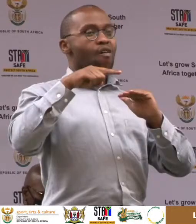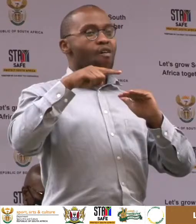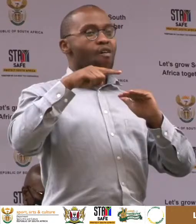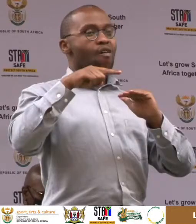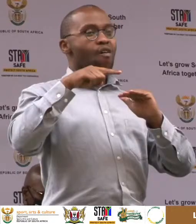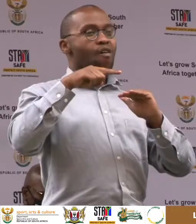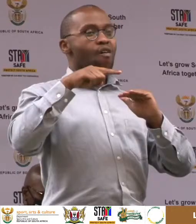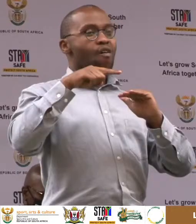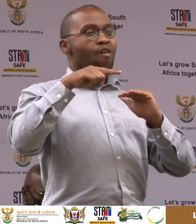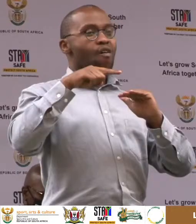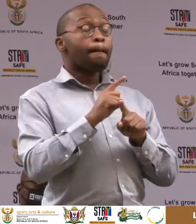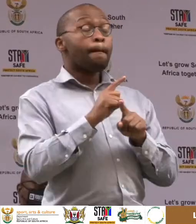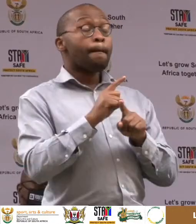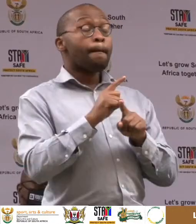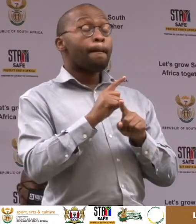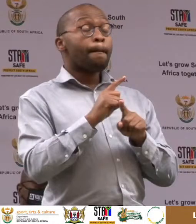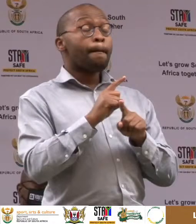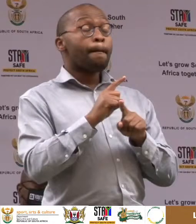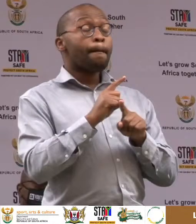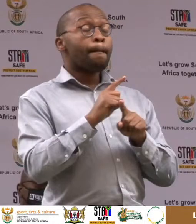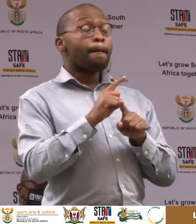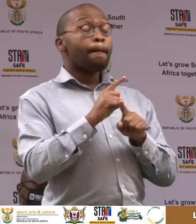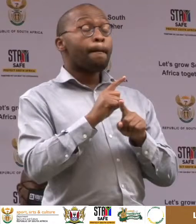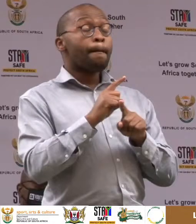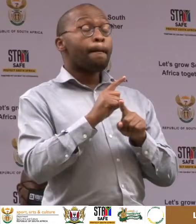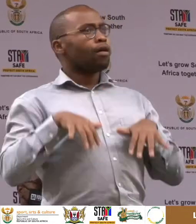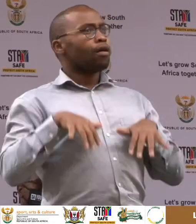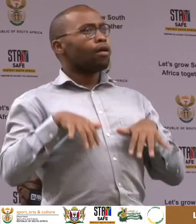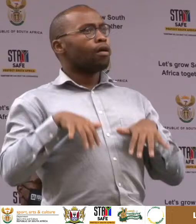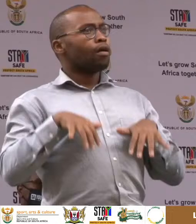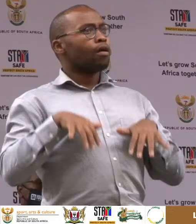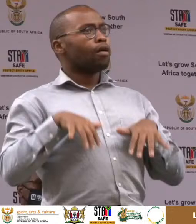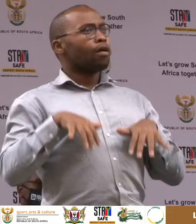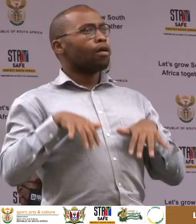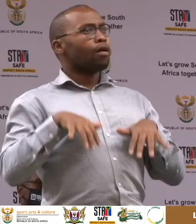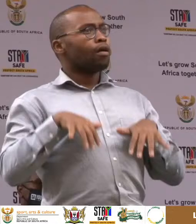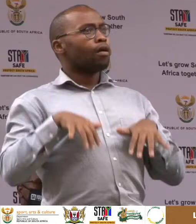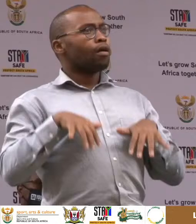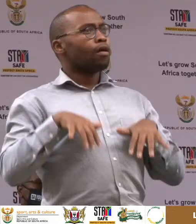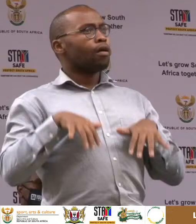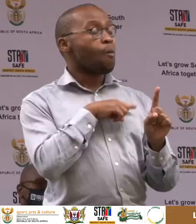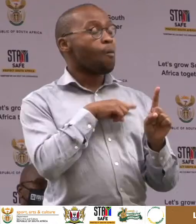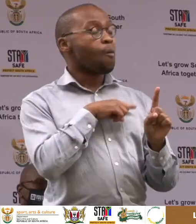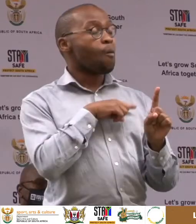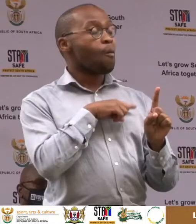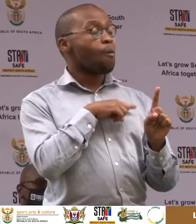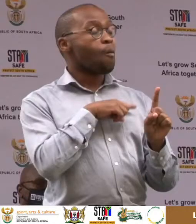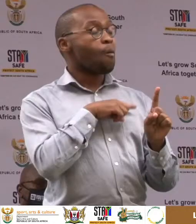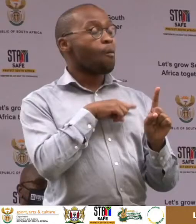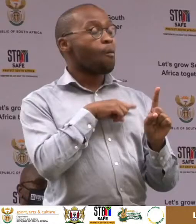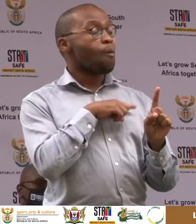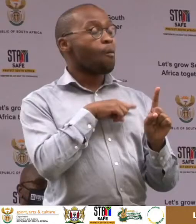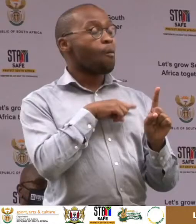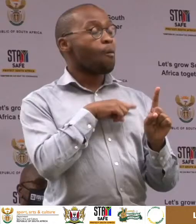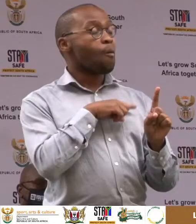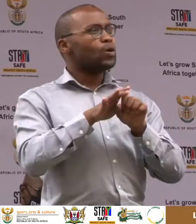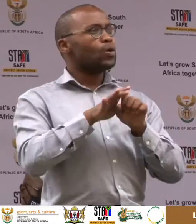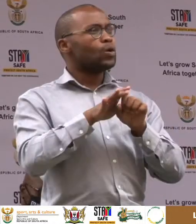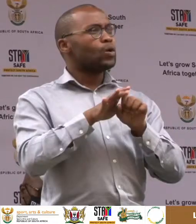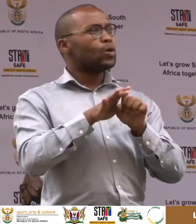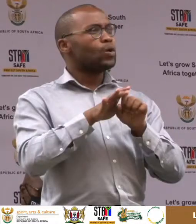the guard as the virus is still prevalent. As government, we are very disturbed by people who are